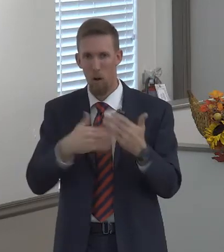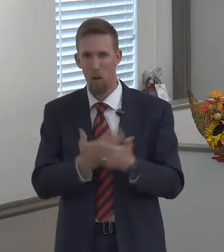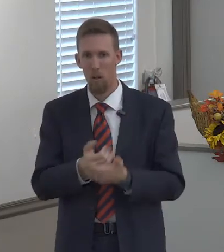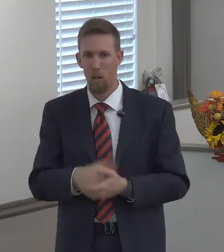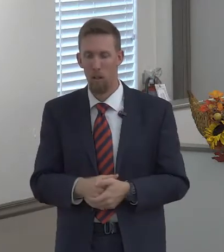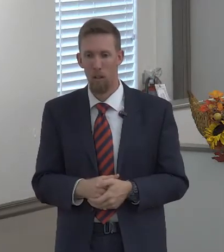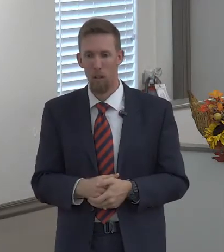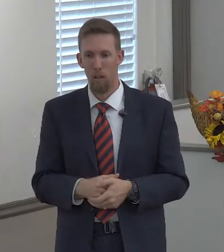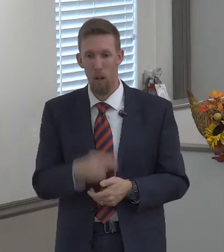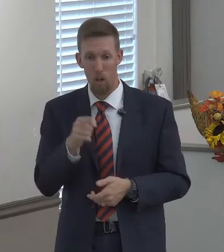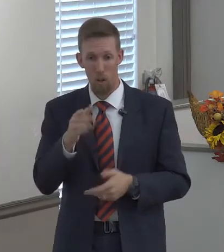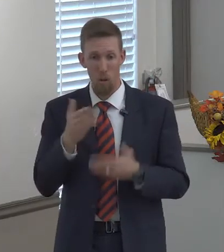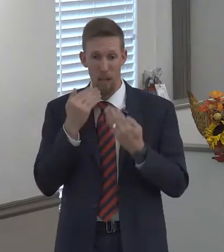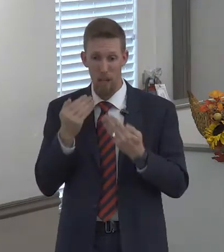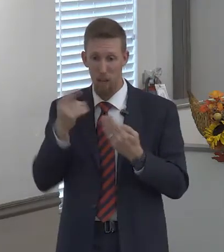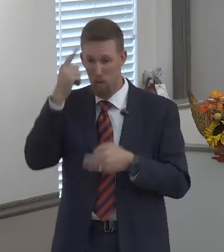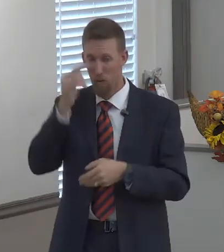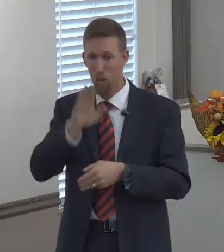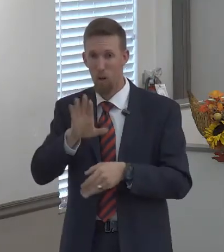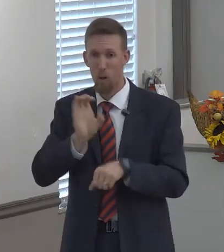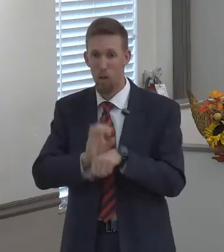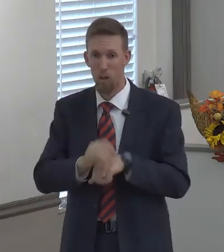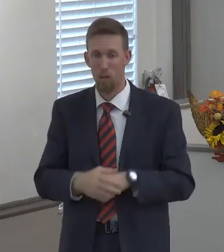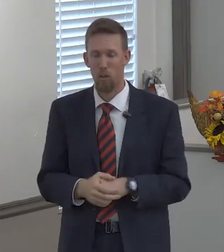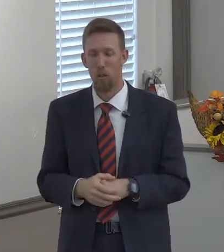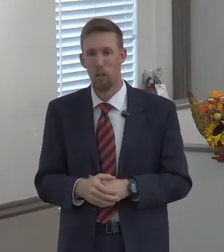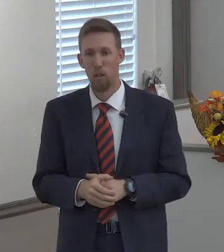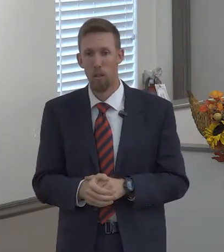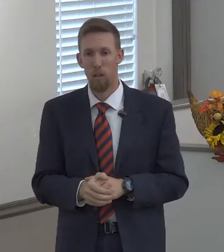How are you going to express your thanks to God this evening?